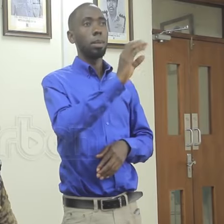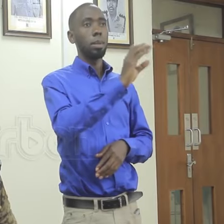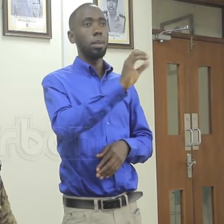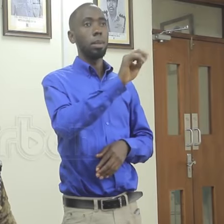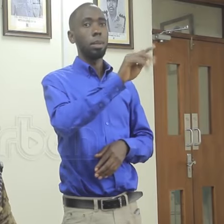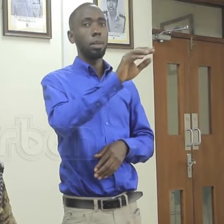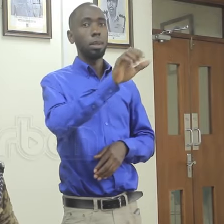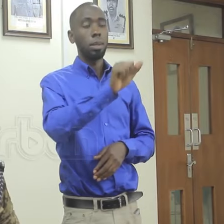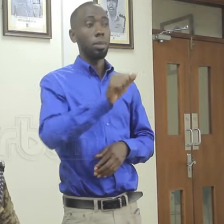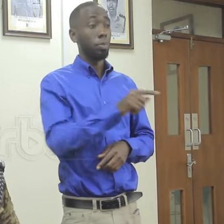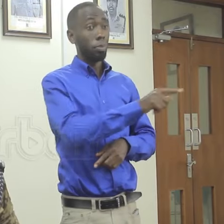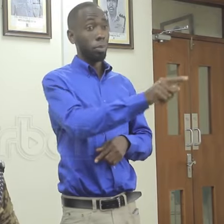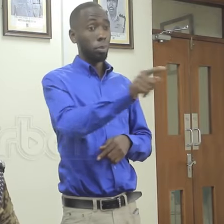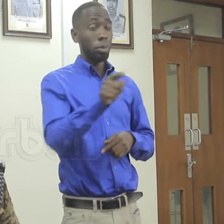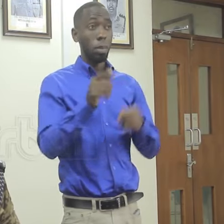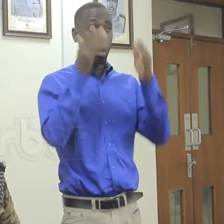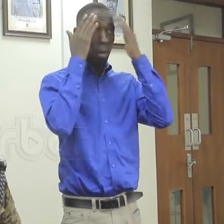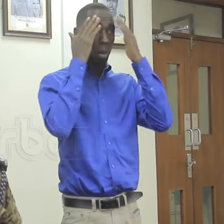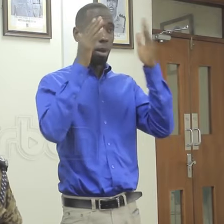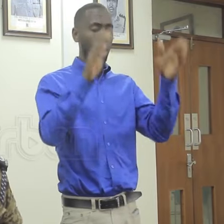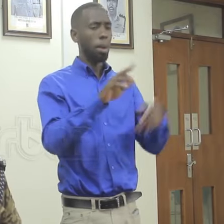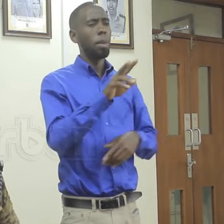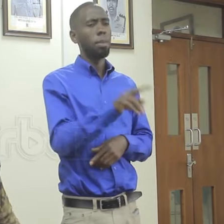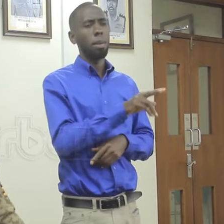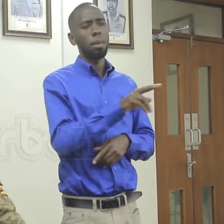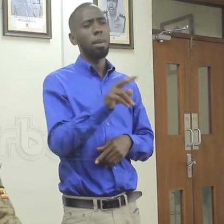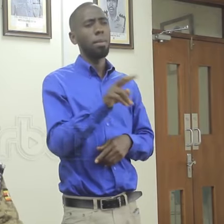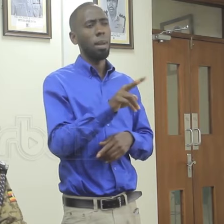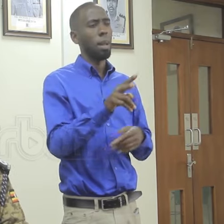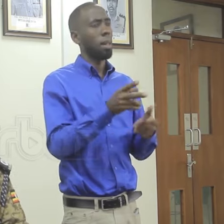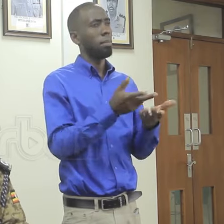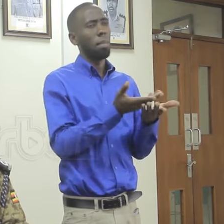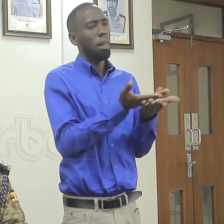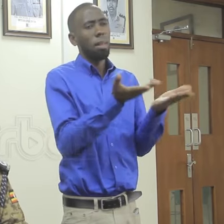As always, just like the many other